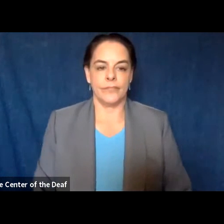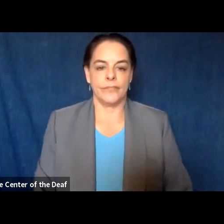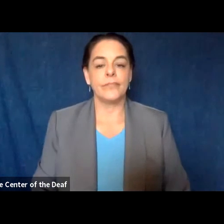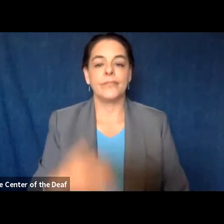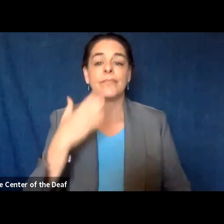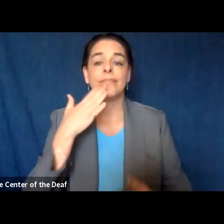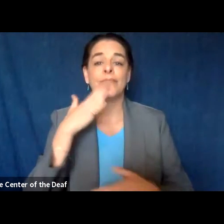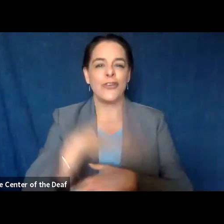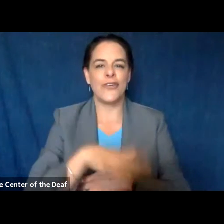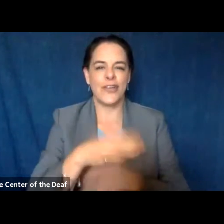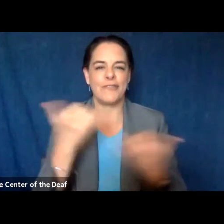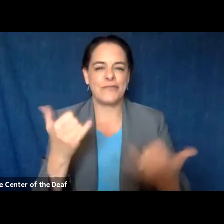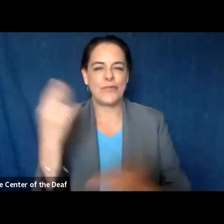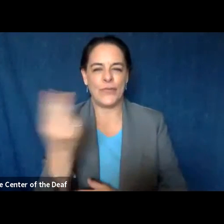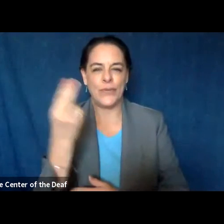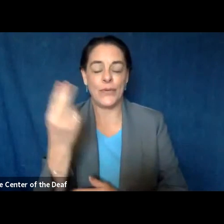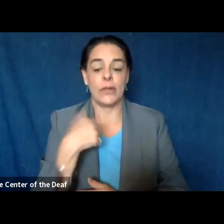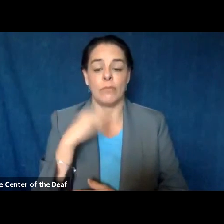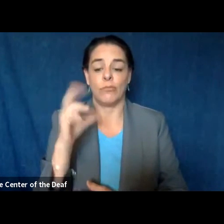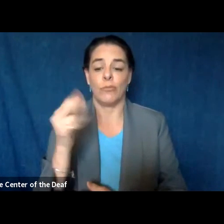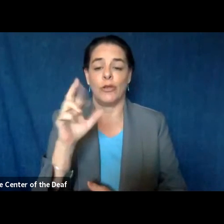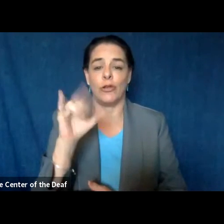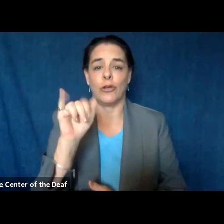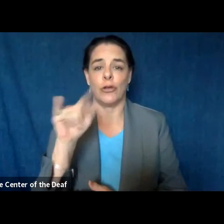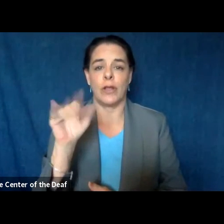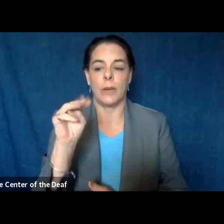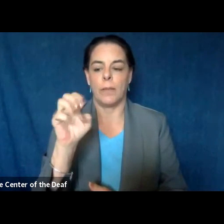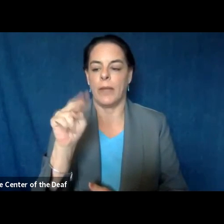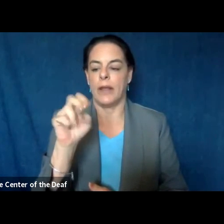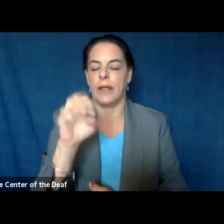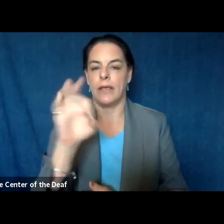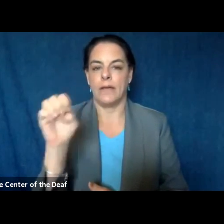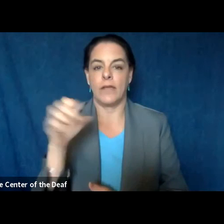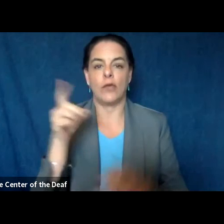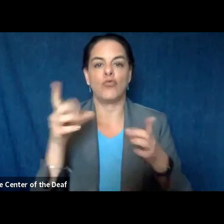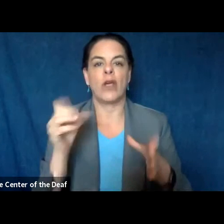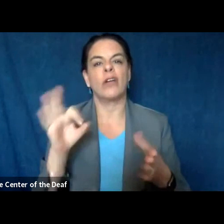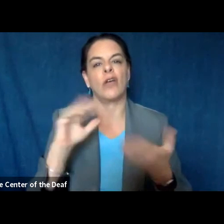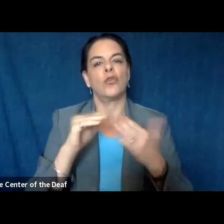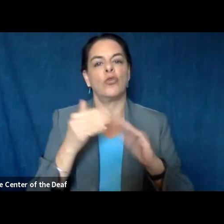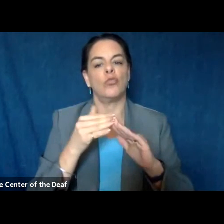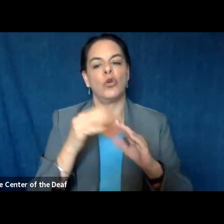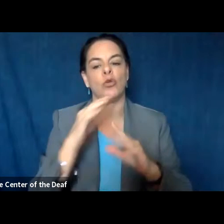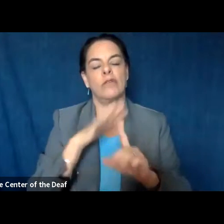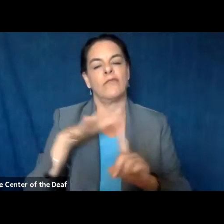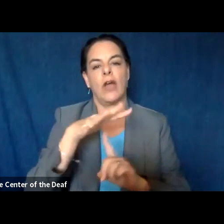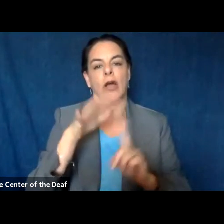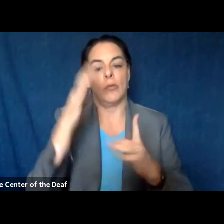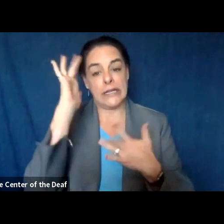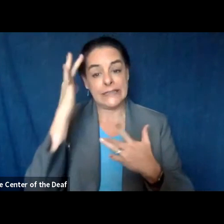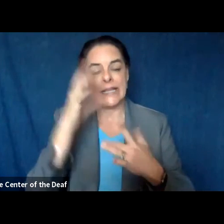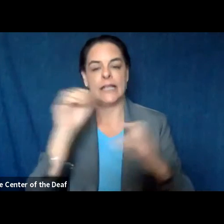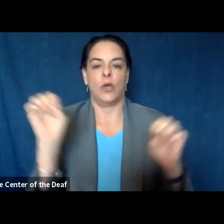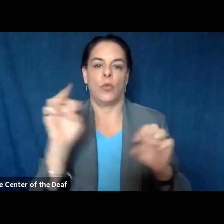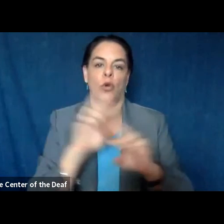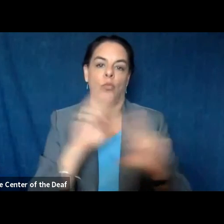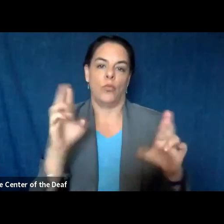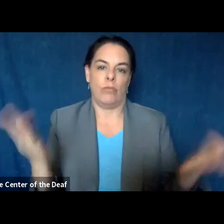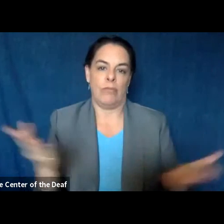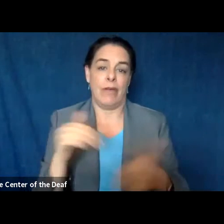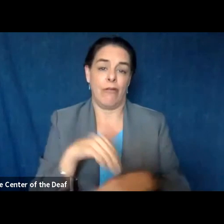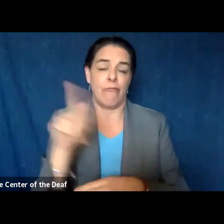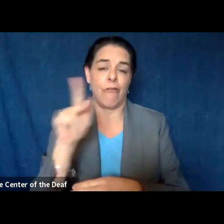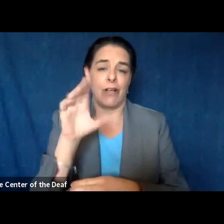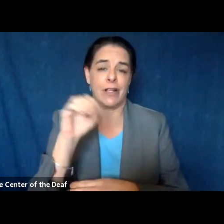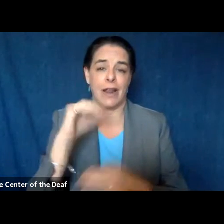Good Thursday afternoon. I'm Charity Menifee, Director of Communicable and Environmental Disease and Emergency Preparedness here at Knox County Health Department. Our